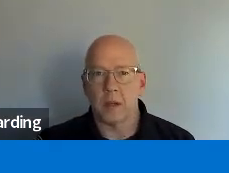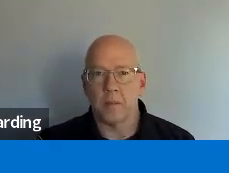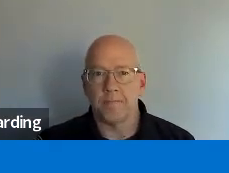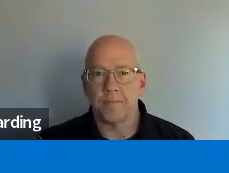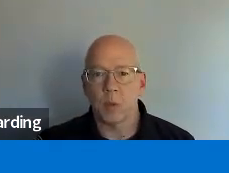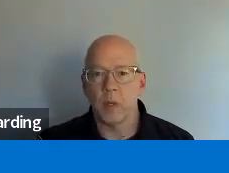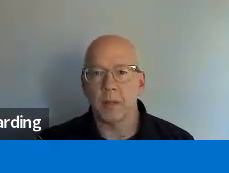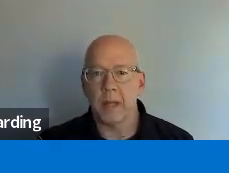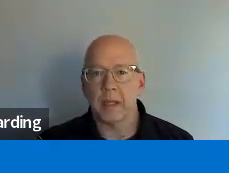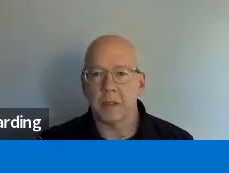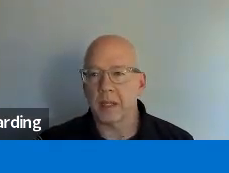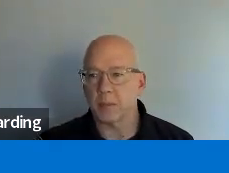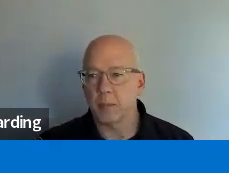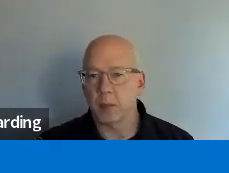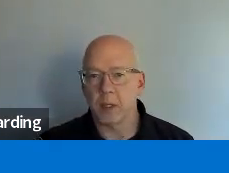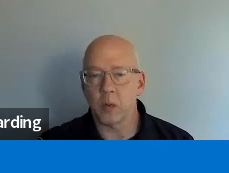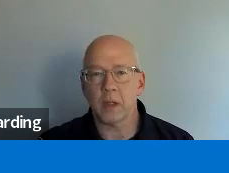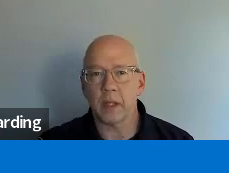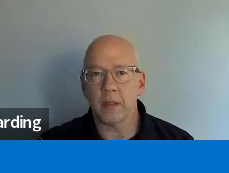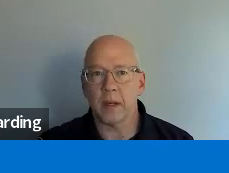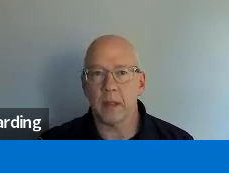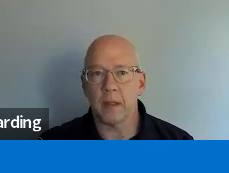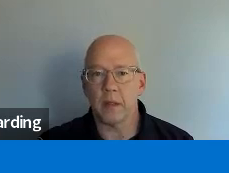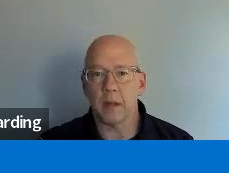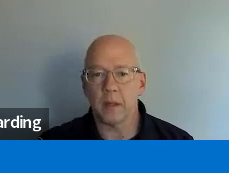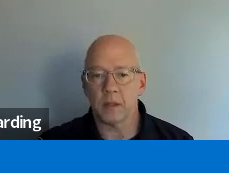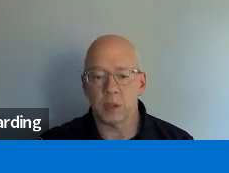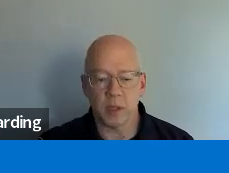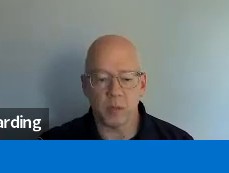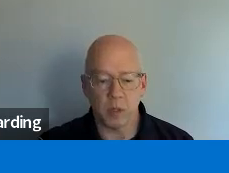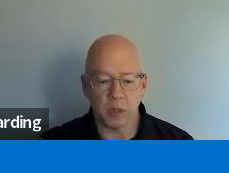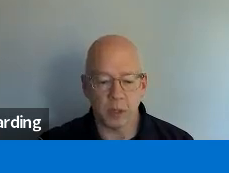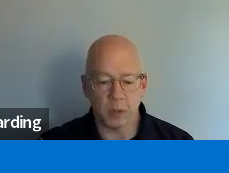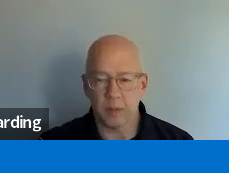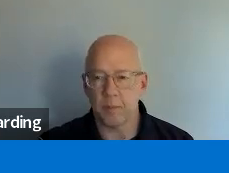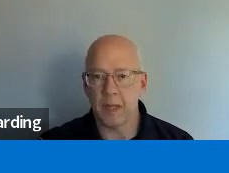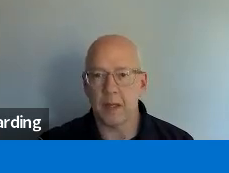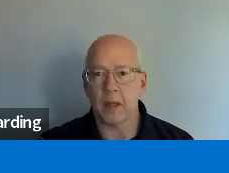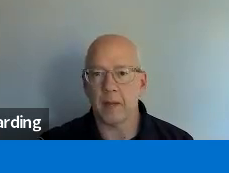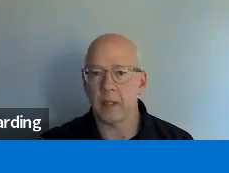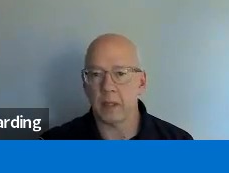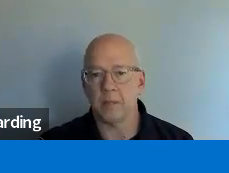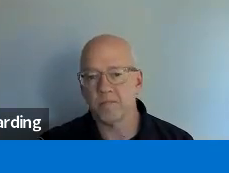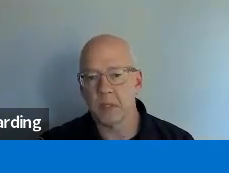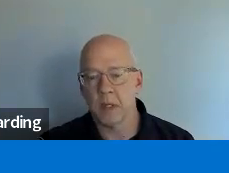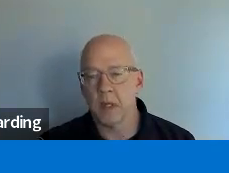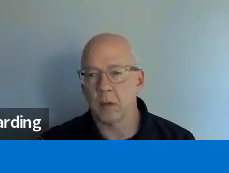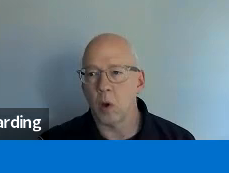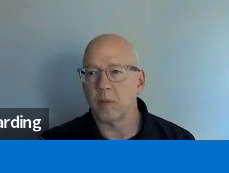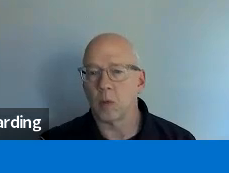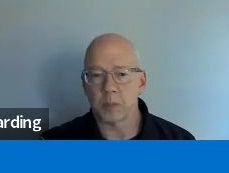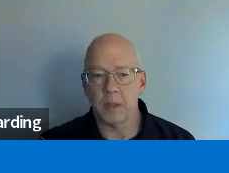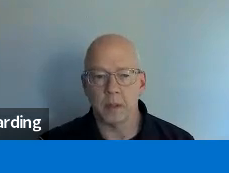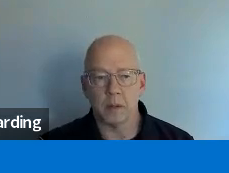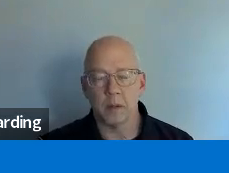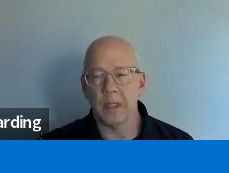it's we can make an assessment pretty quickly that a situation we're dealing with may not have any